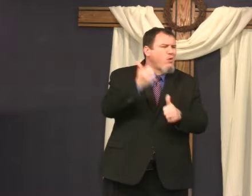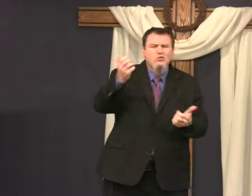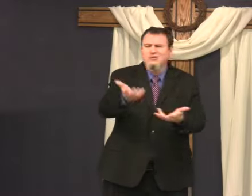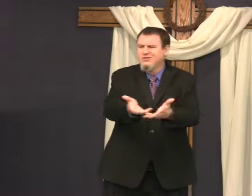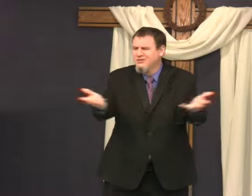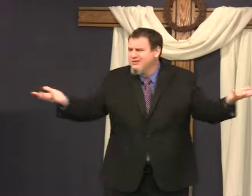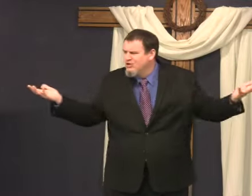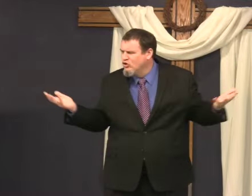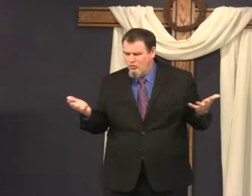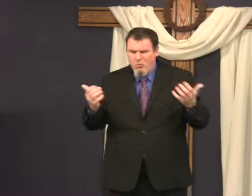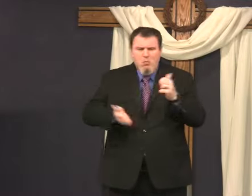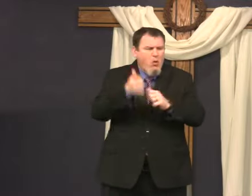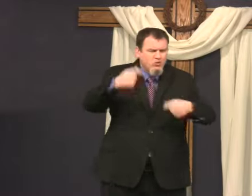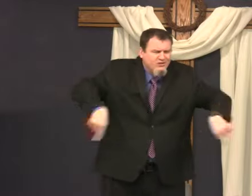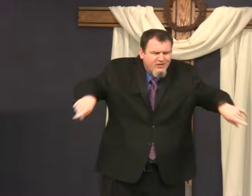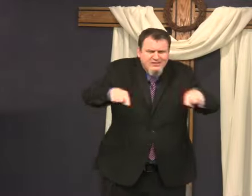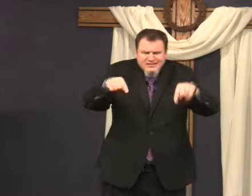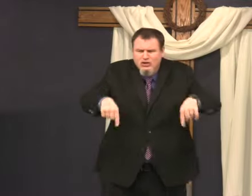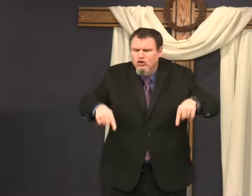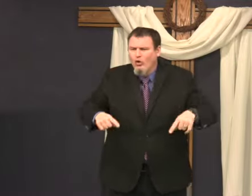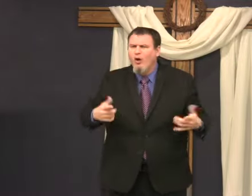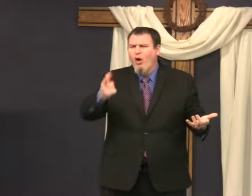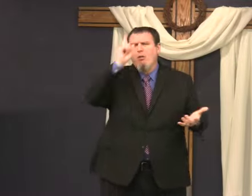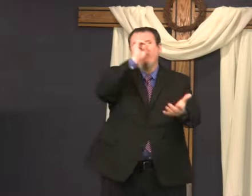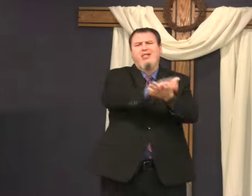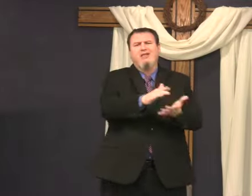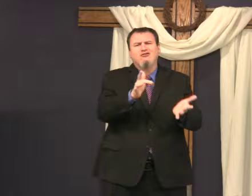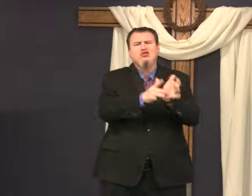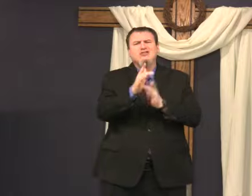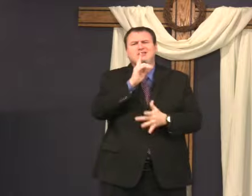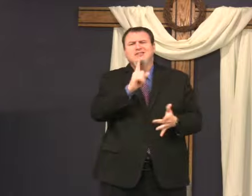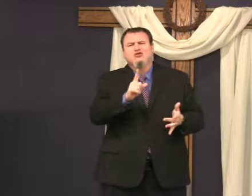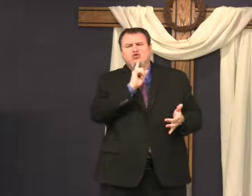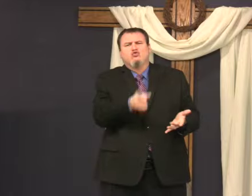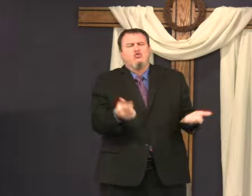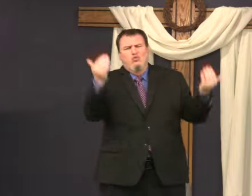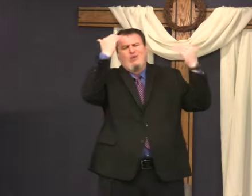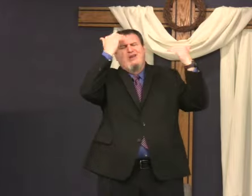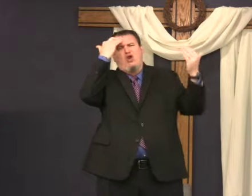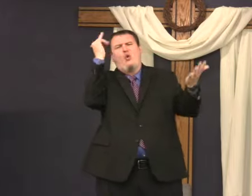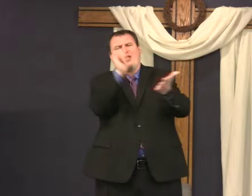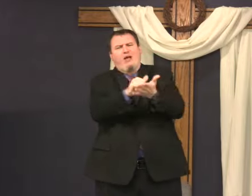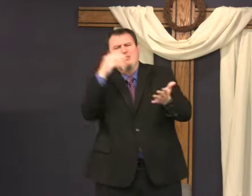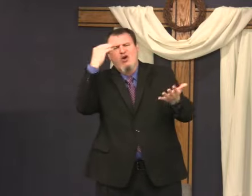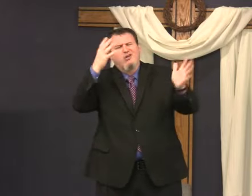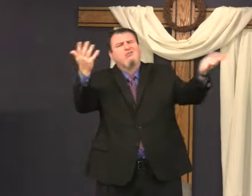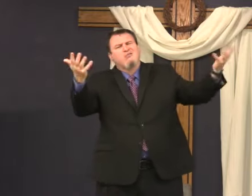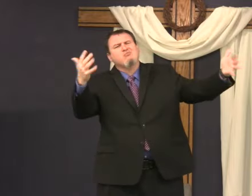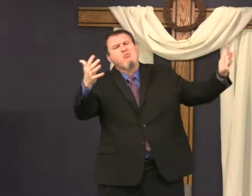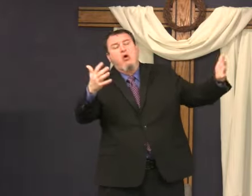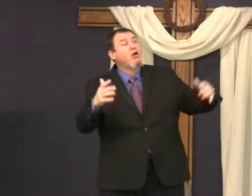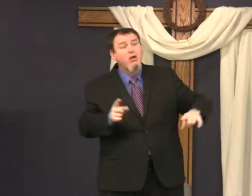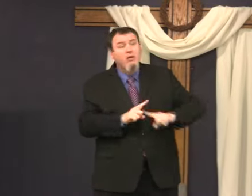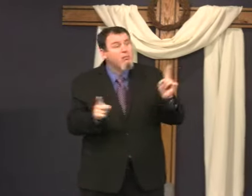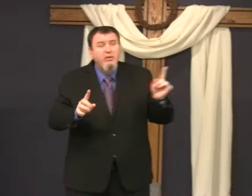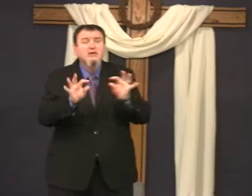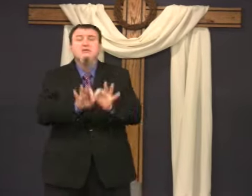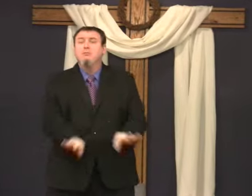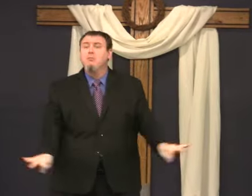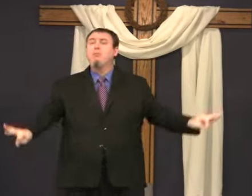is. And most of us here already believe that Jesus is telling the truth. We know